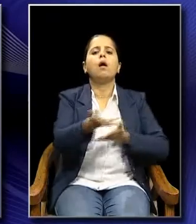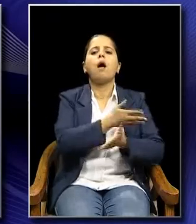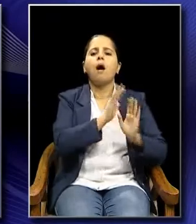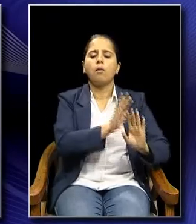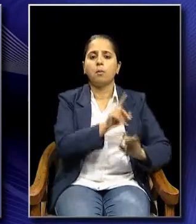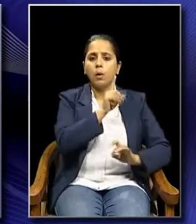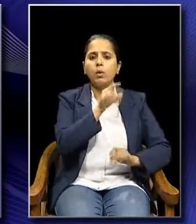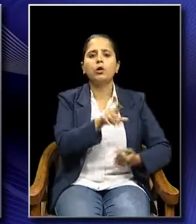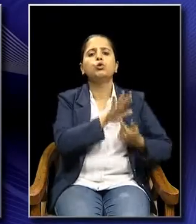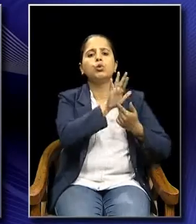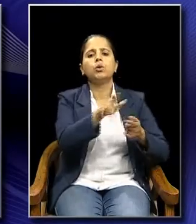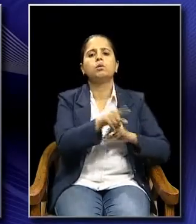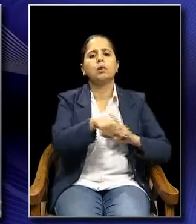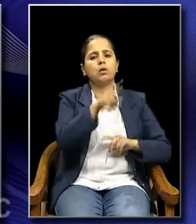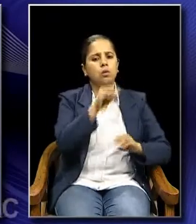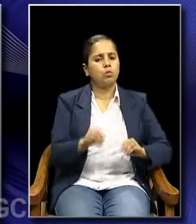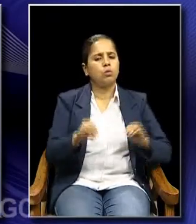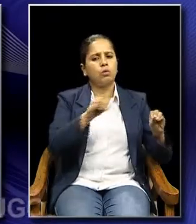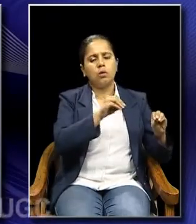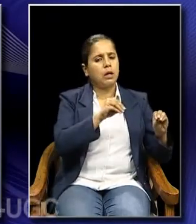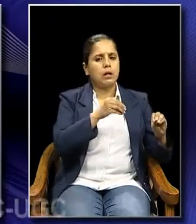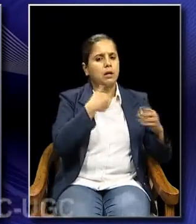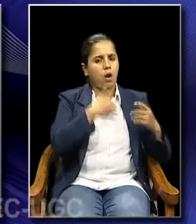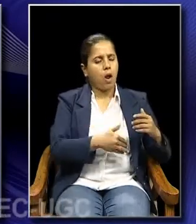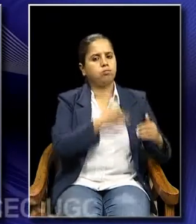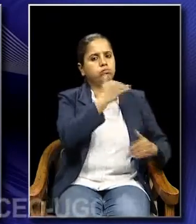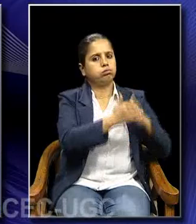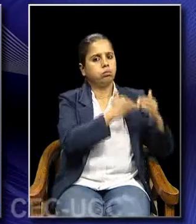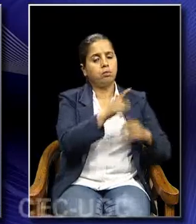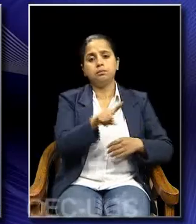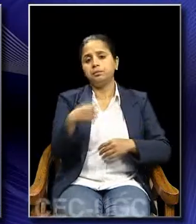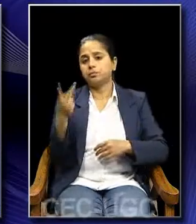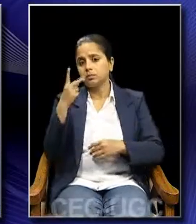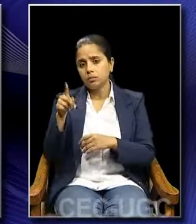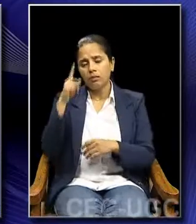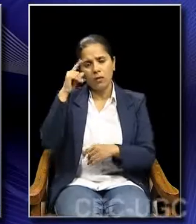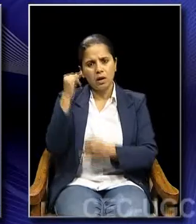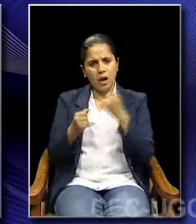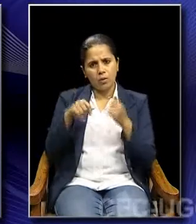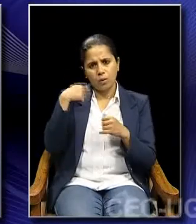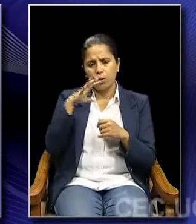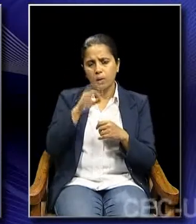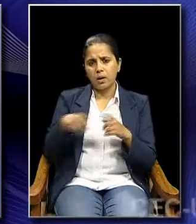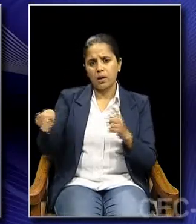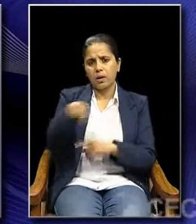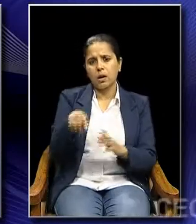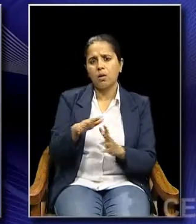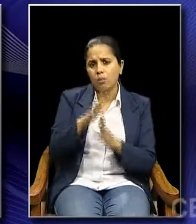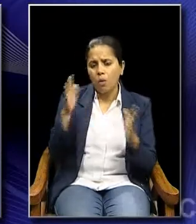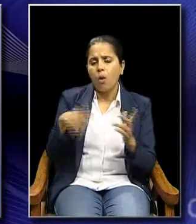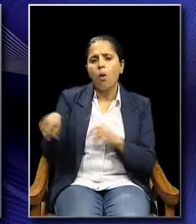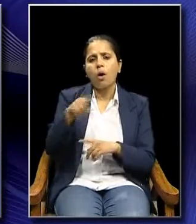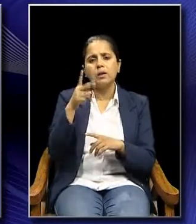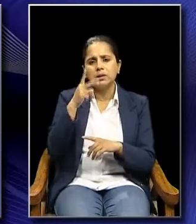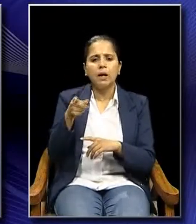being shown as he is moving to the rising sun. And on the other hand, another climax was more pessimistic in nature.